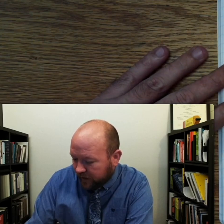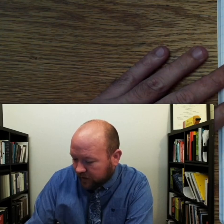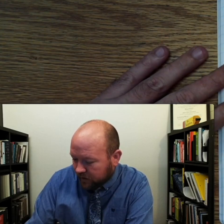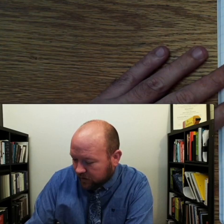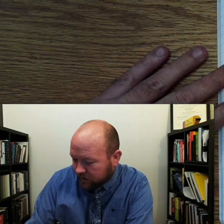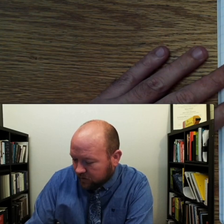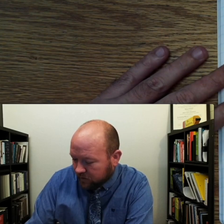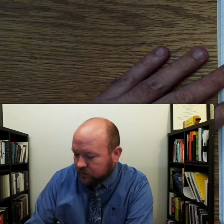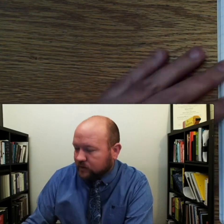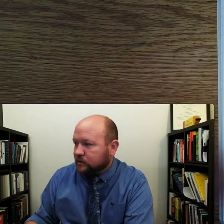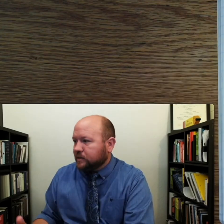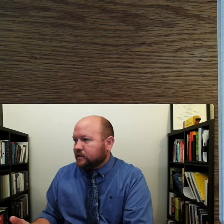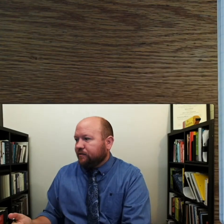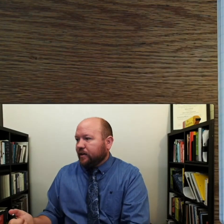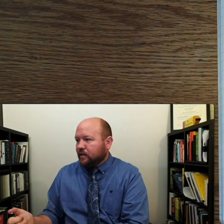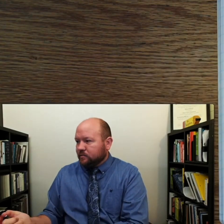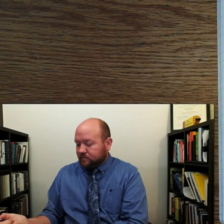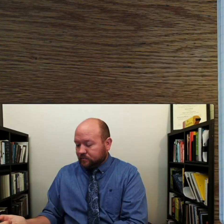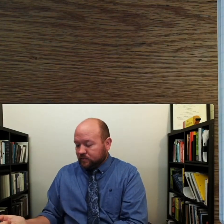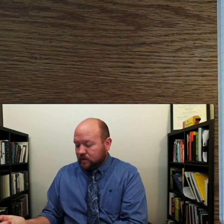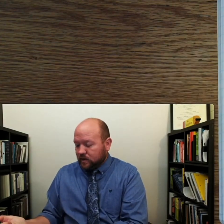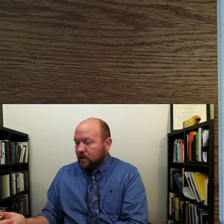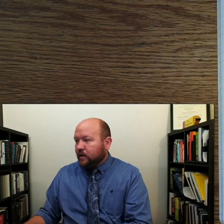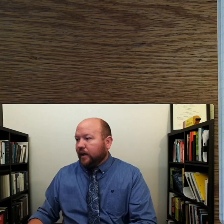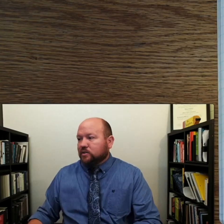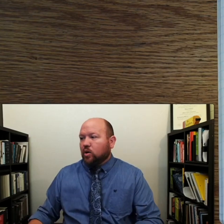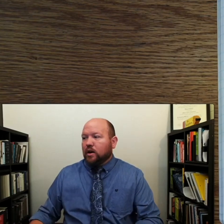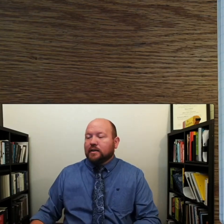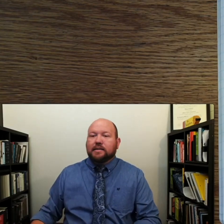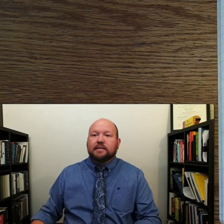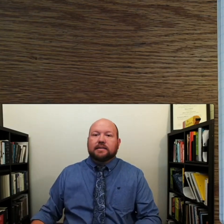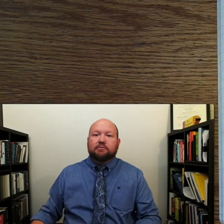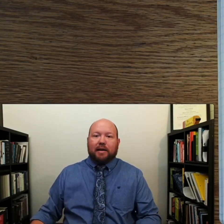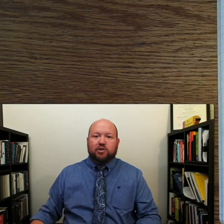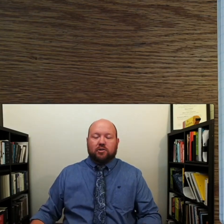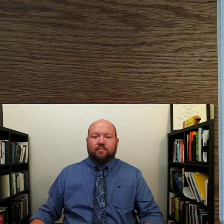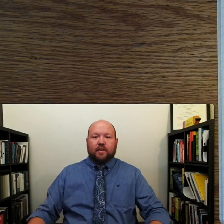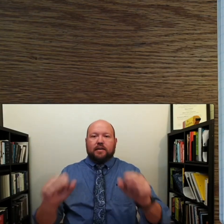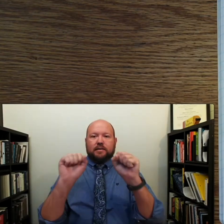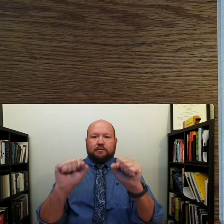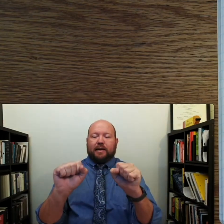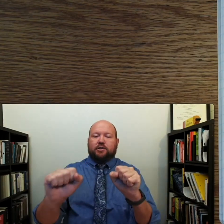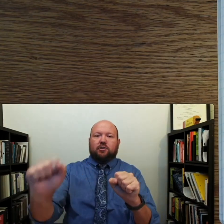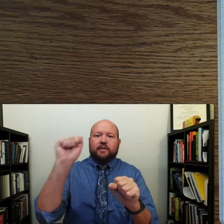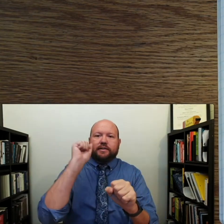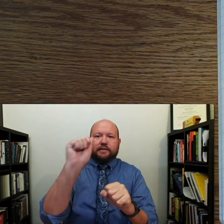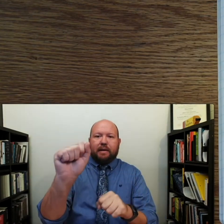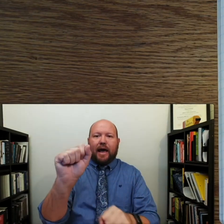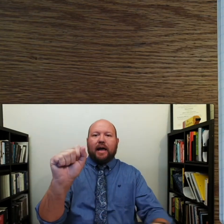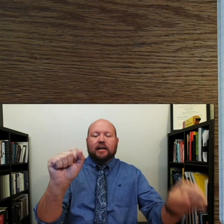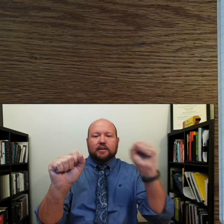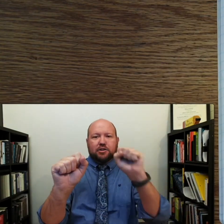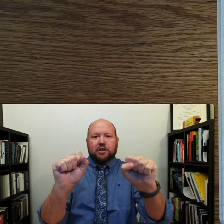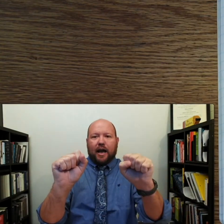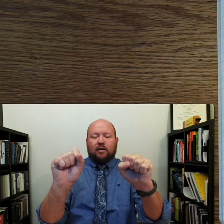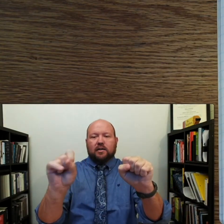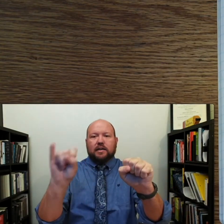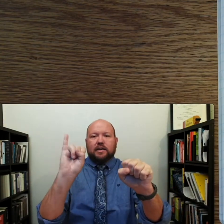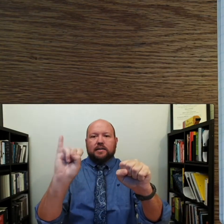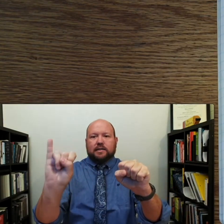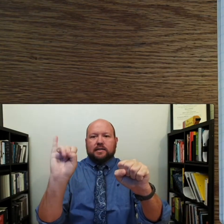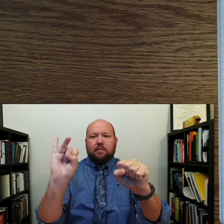sif ick. Specific. Next word, special. Special. Spe